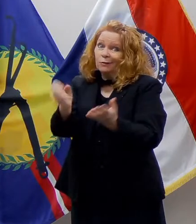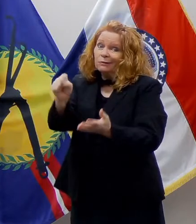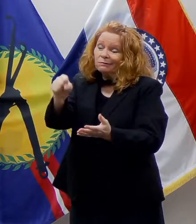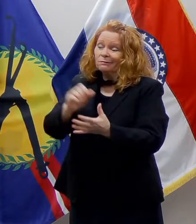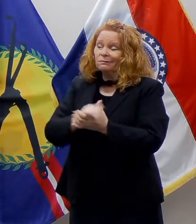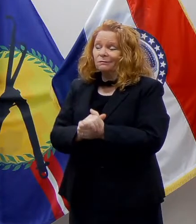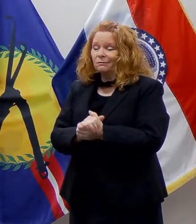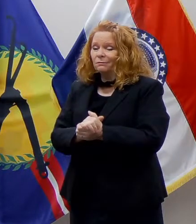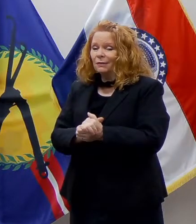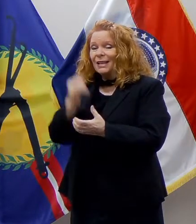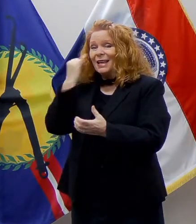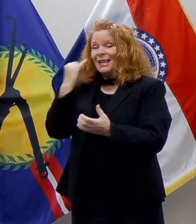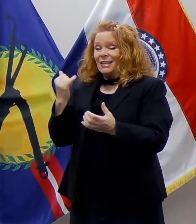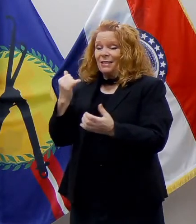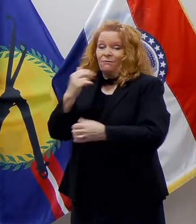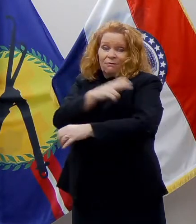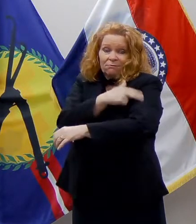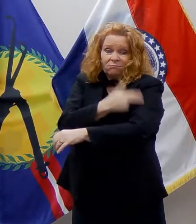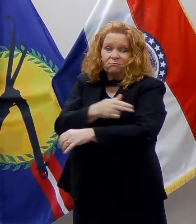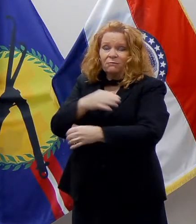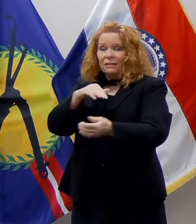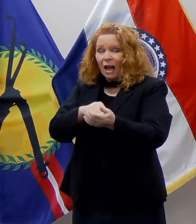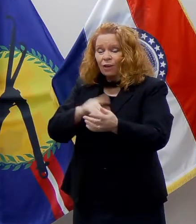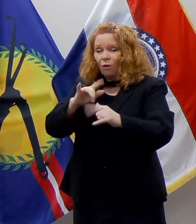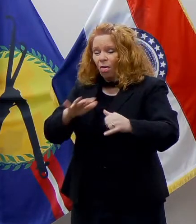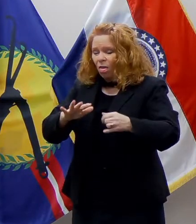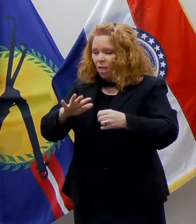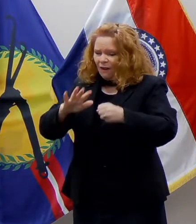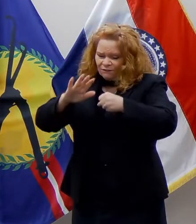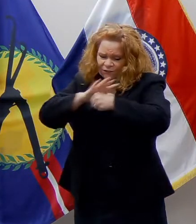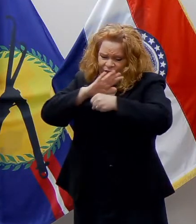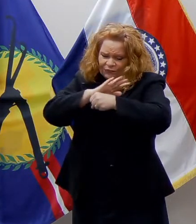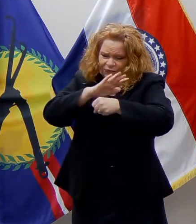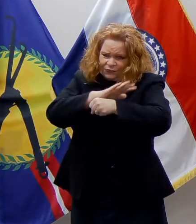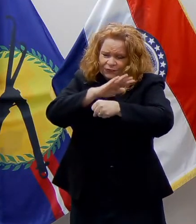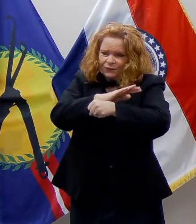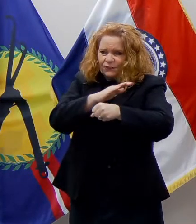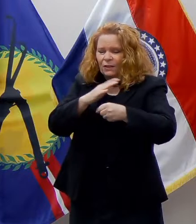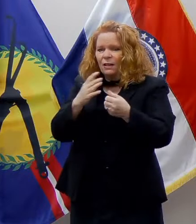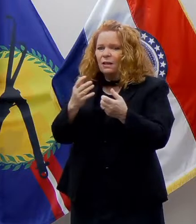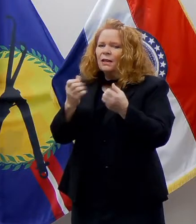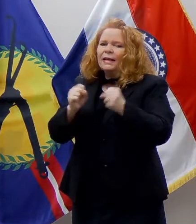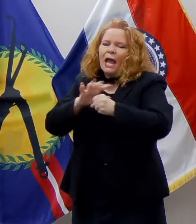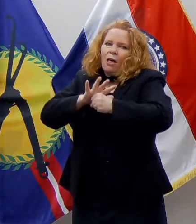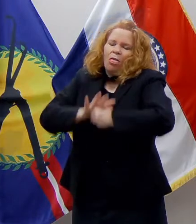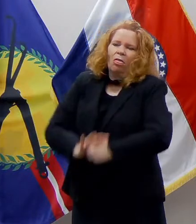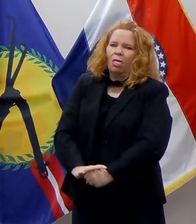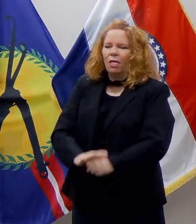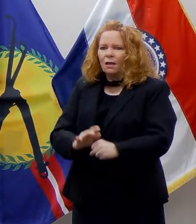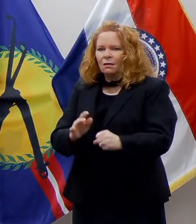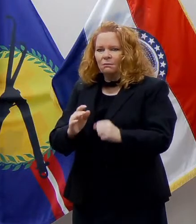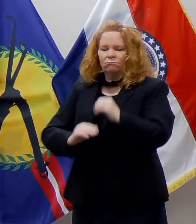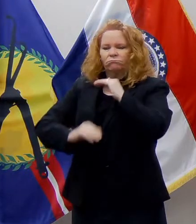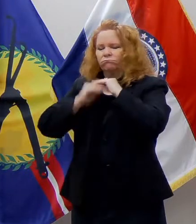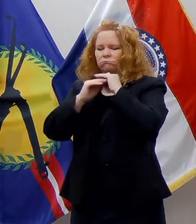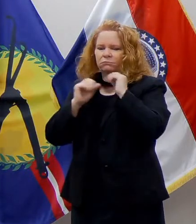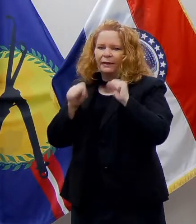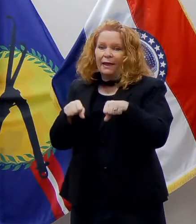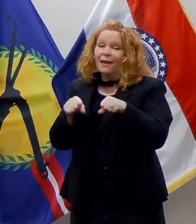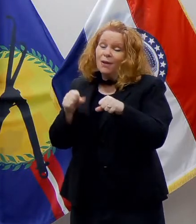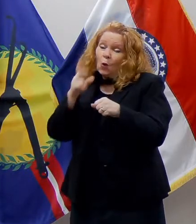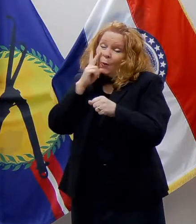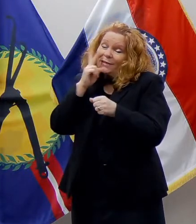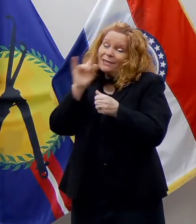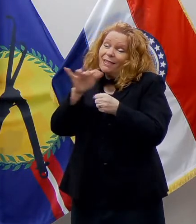your health system is overwhelmed by any illness, it can stress its capacity, and we're seeing some of that